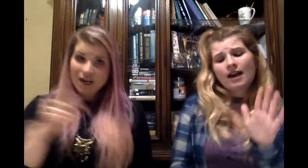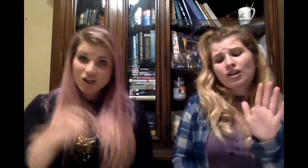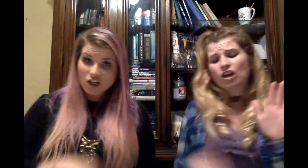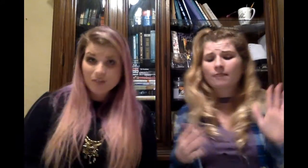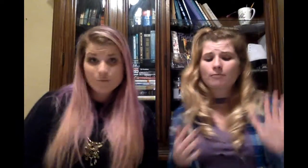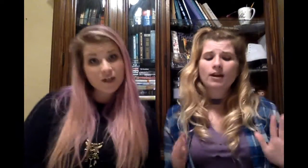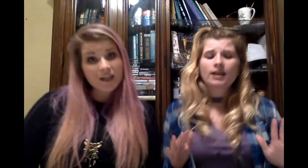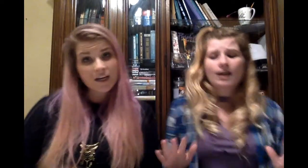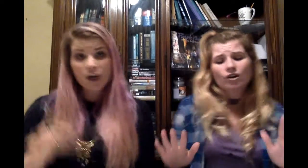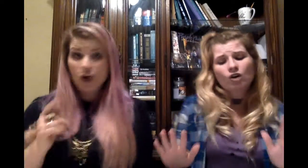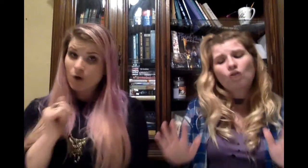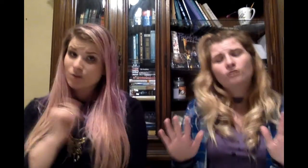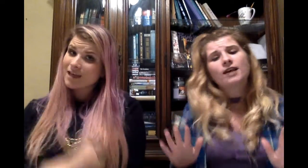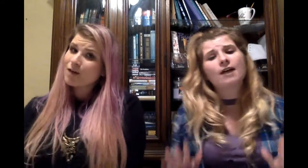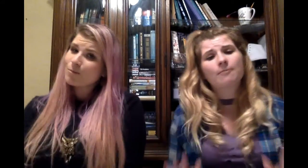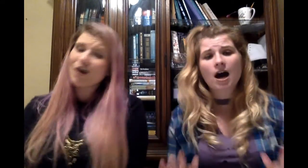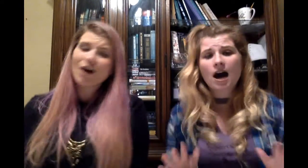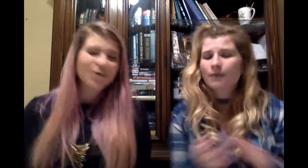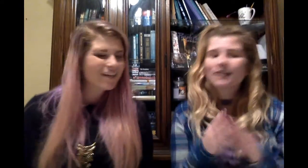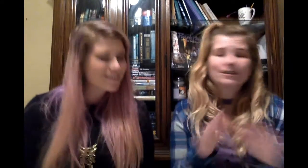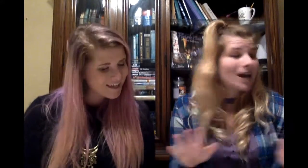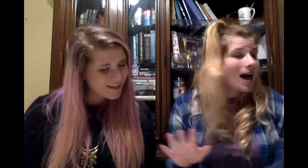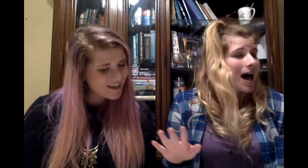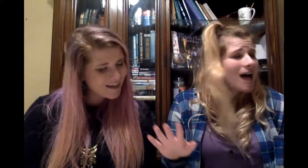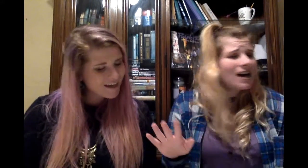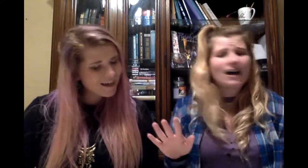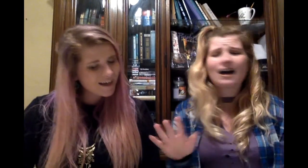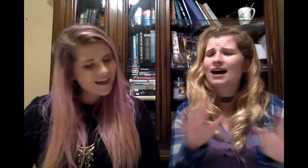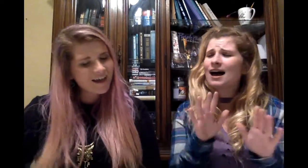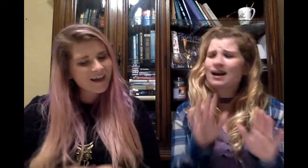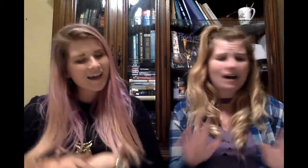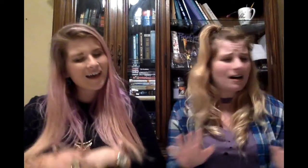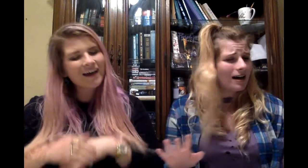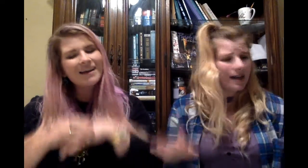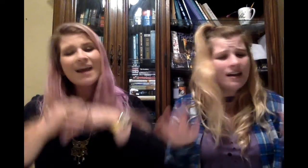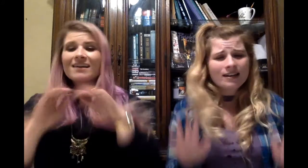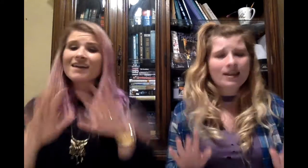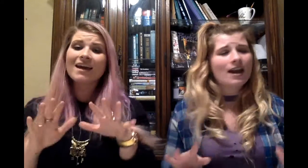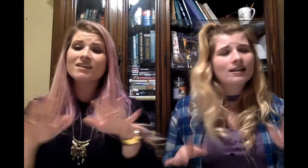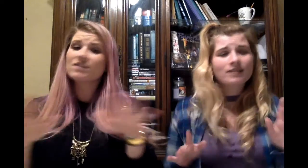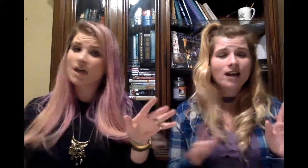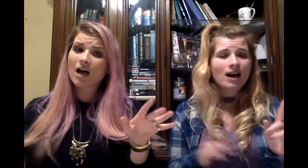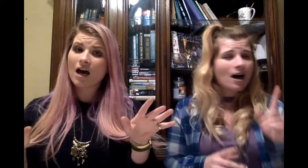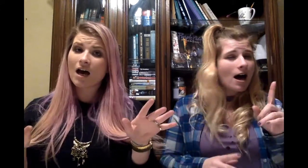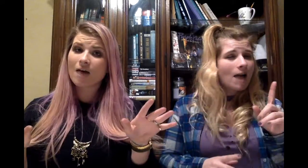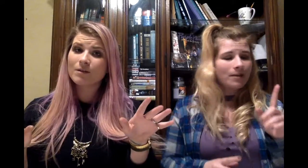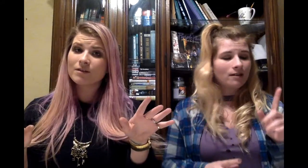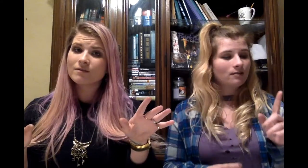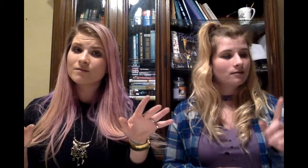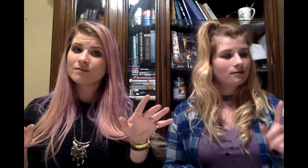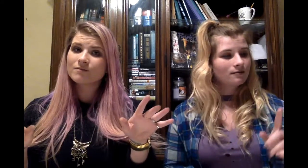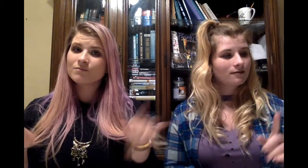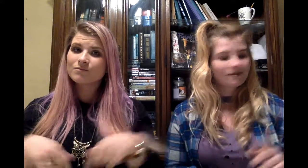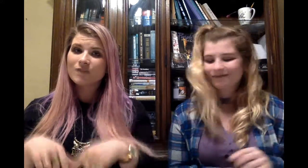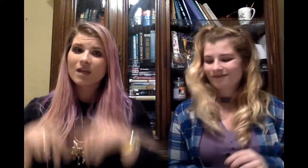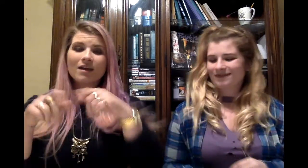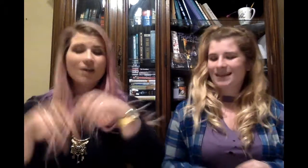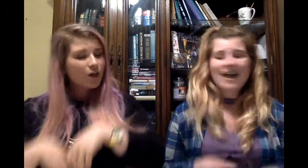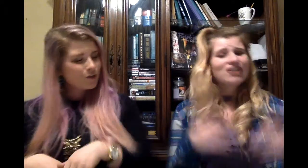you're looking pretty in a hotel bar, and I can't stop. No,